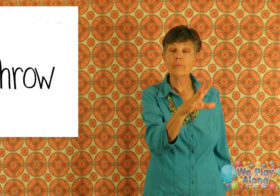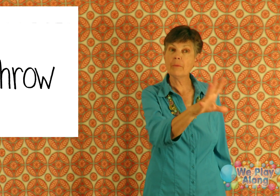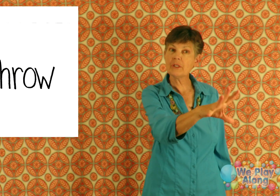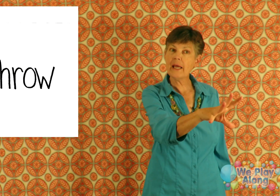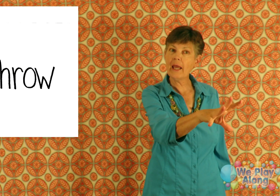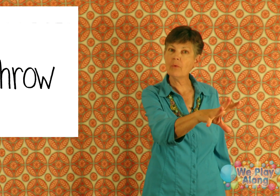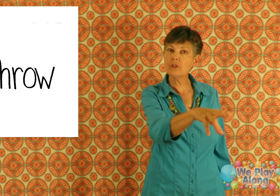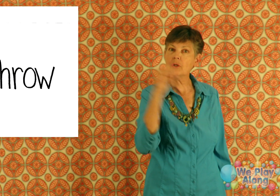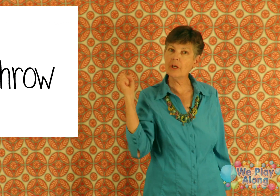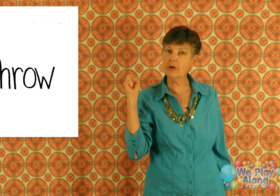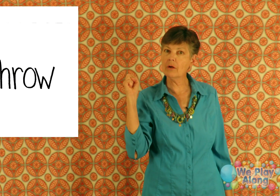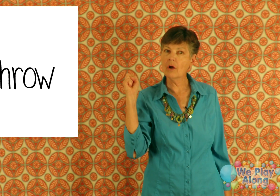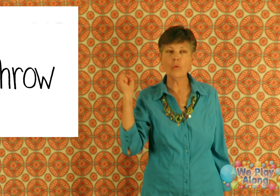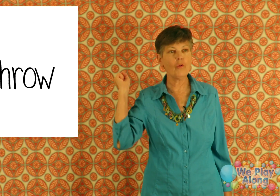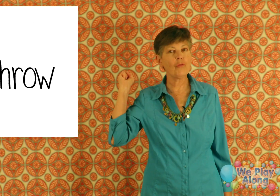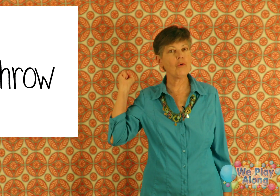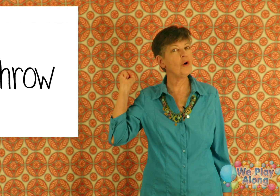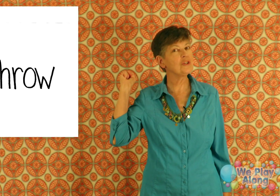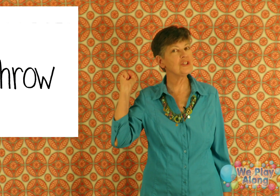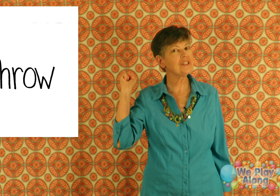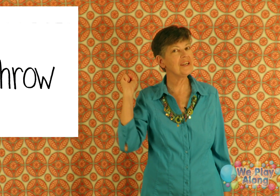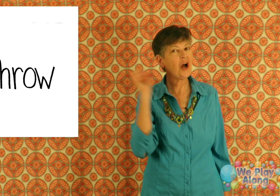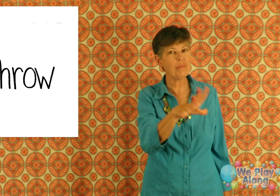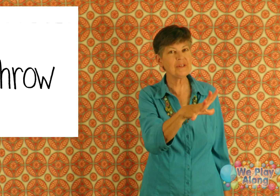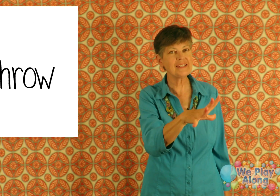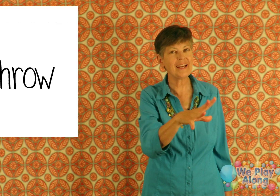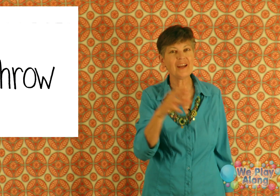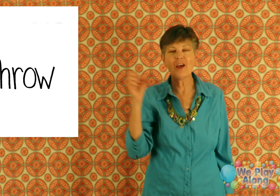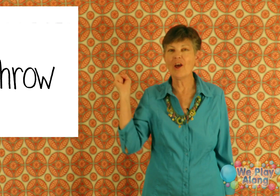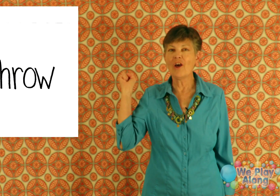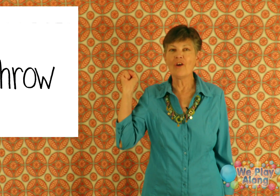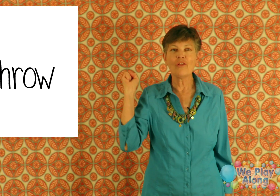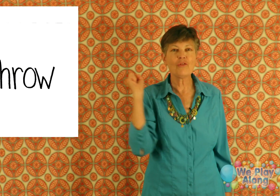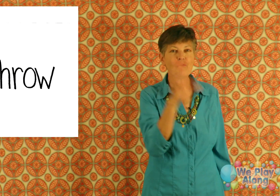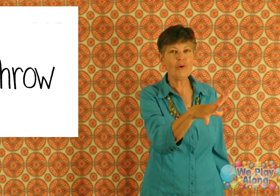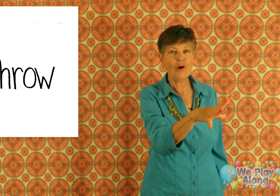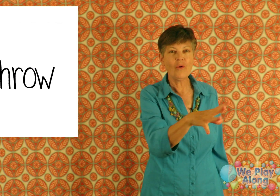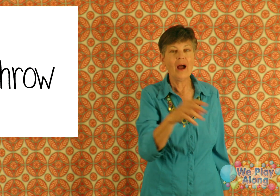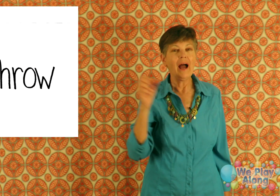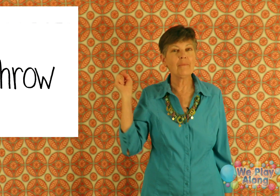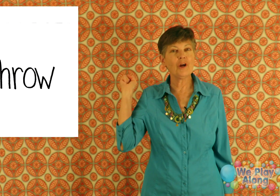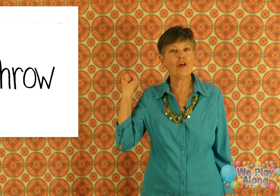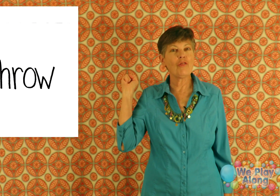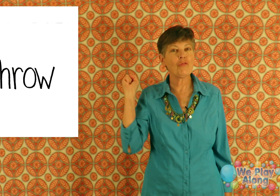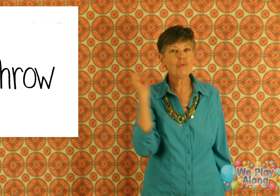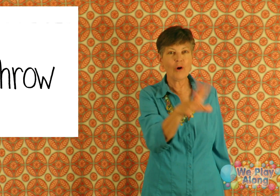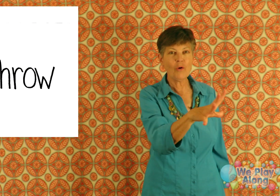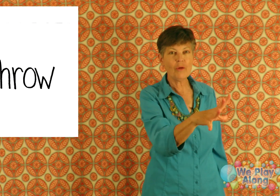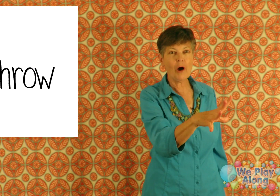Remember, take was here. Well, throw is just the opposite. Throw. I'm going to throw the